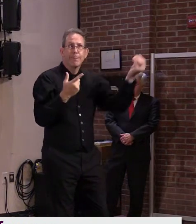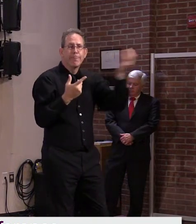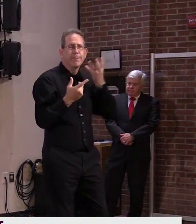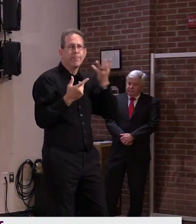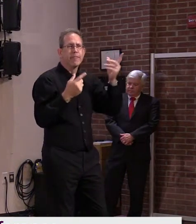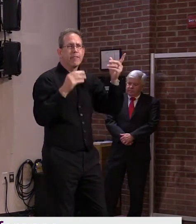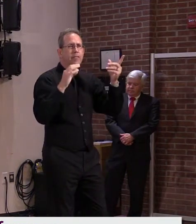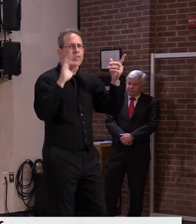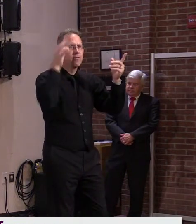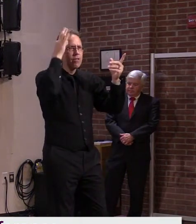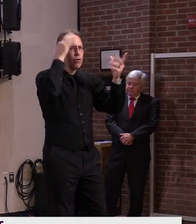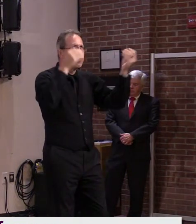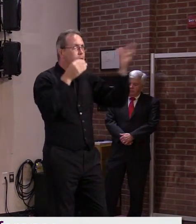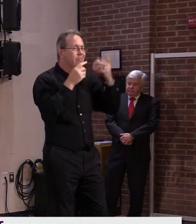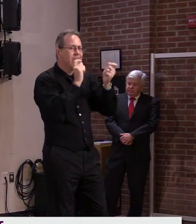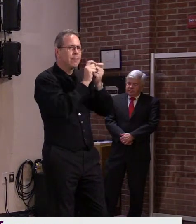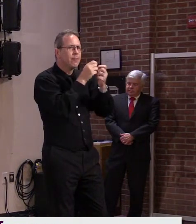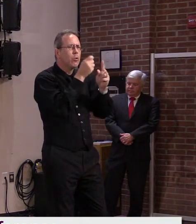language.